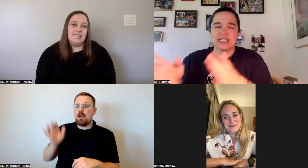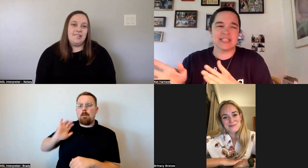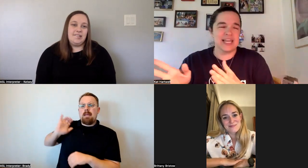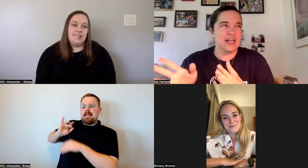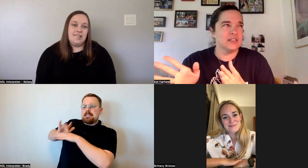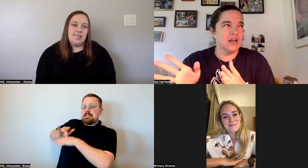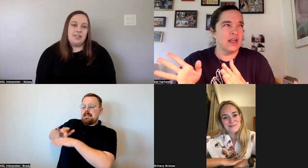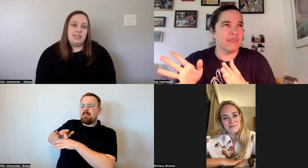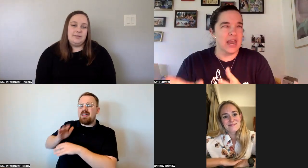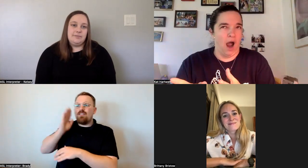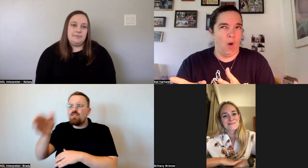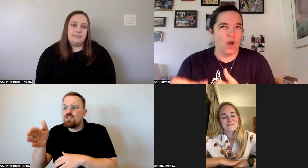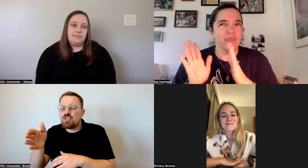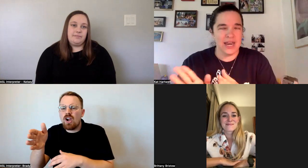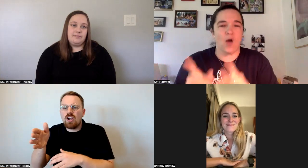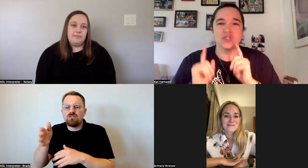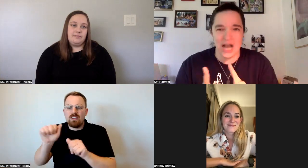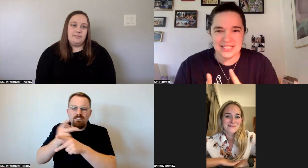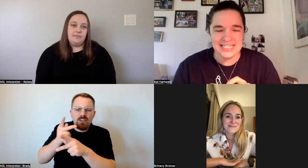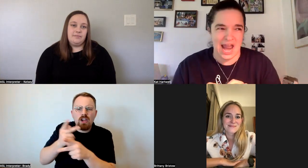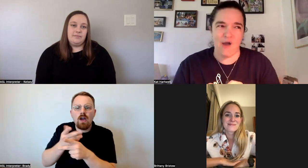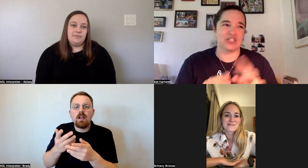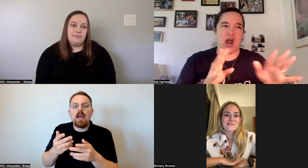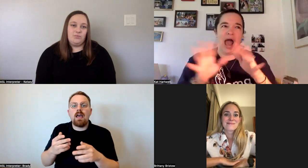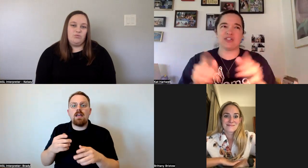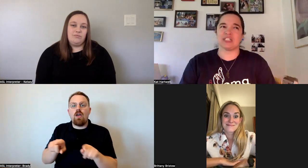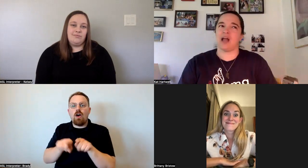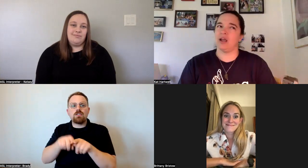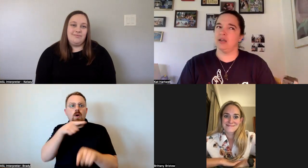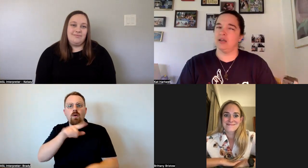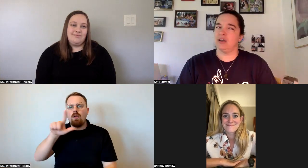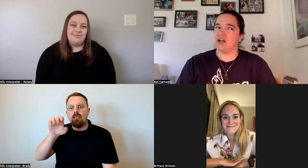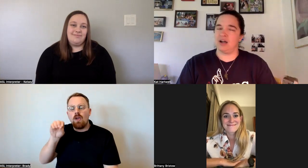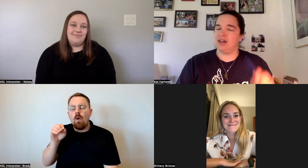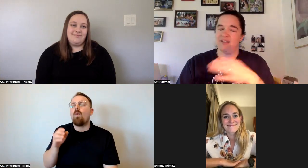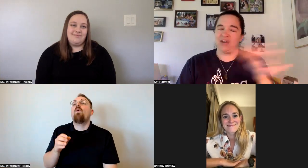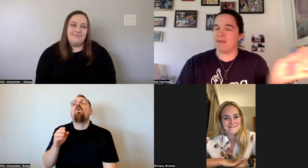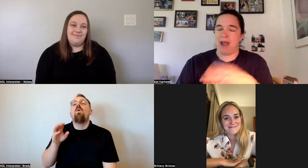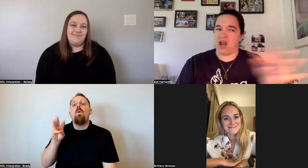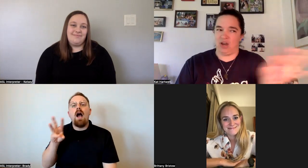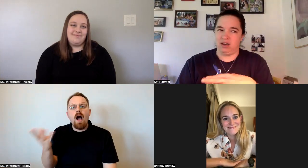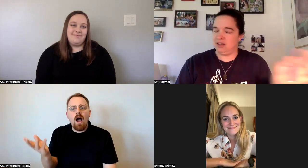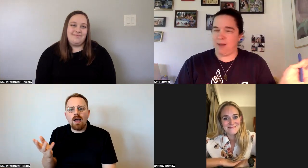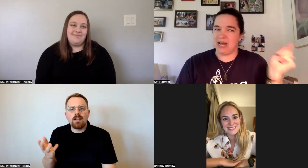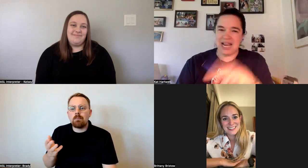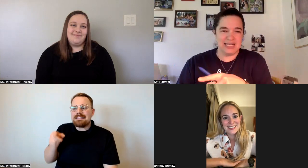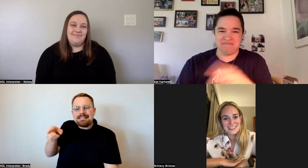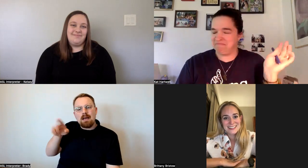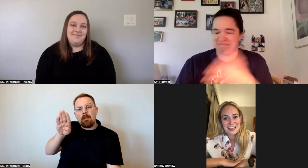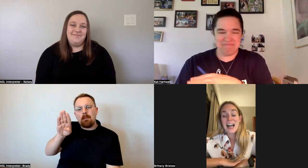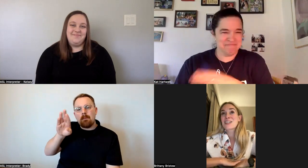the one she did. They are just the character. I was just like, yeah, look at Byron. I